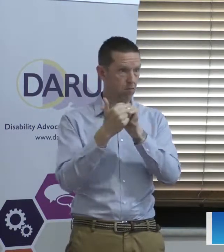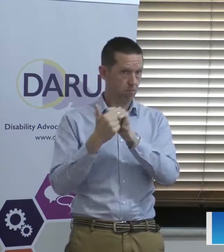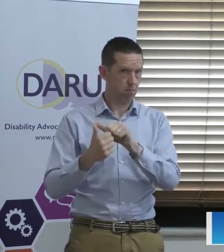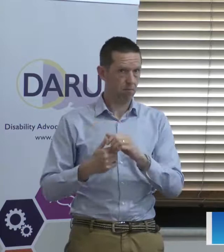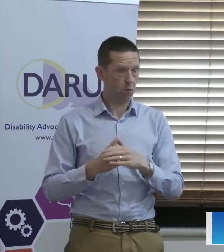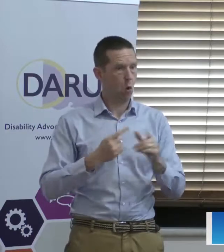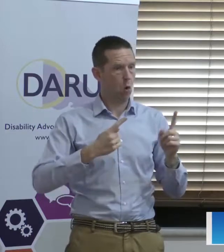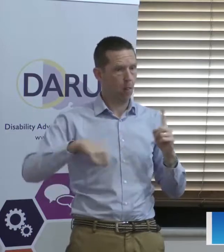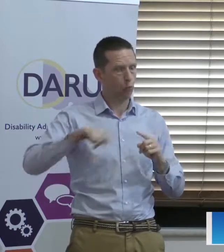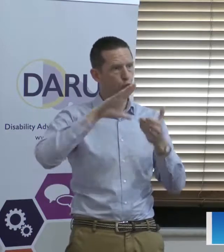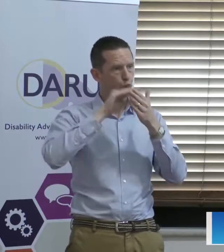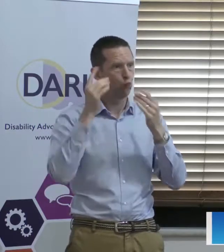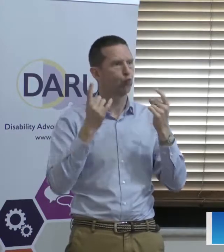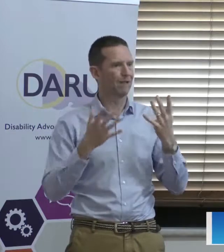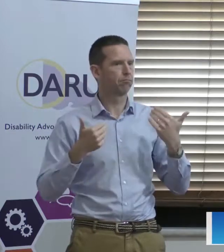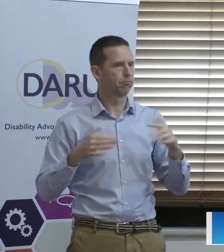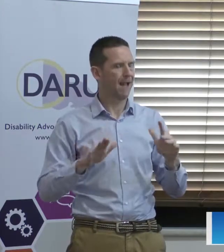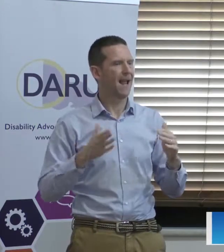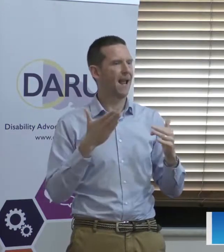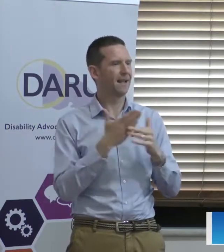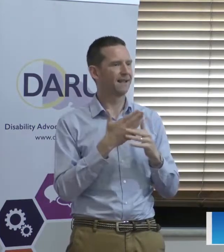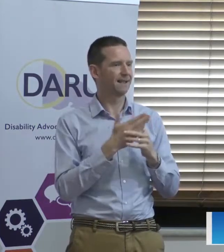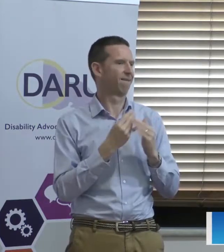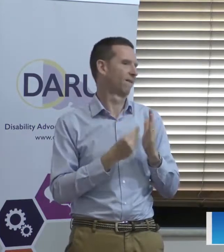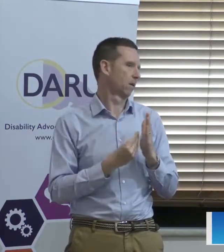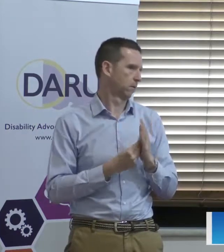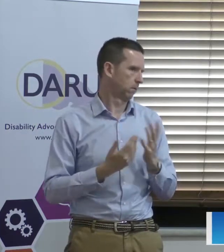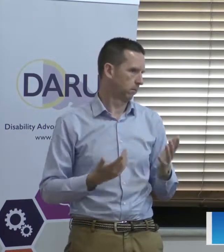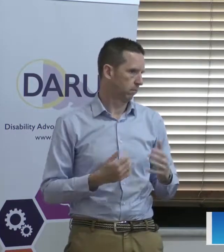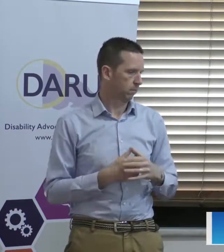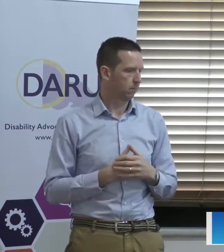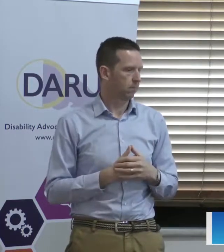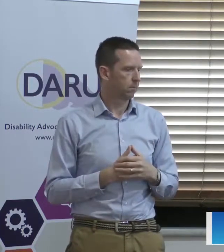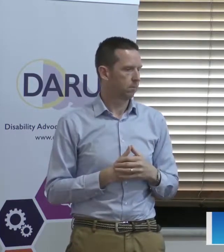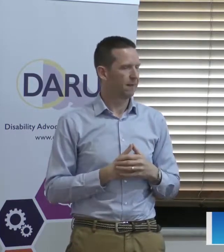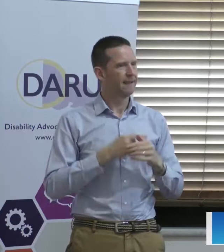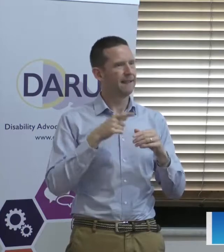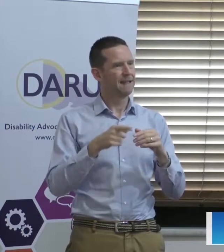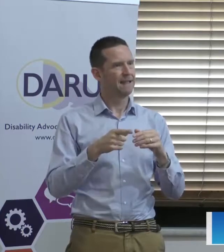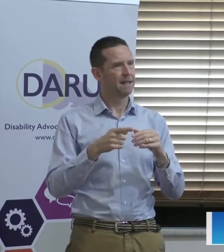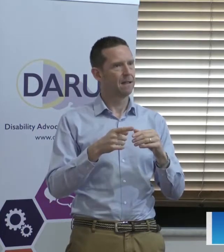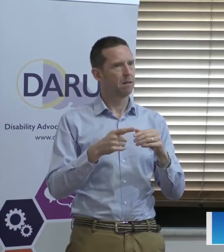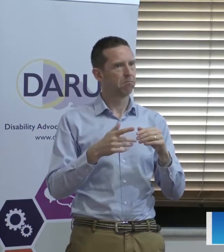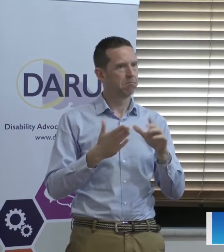those students are already accessing funding. It's quite a different question whether the